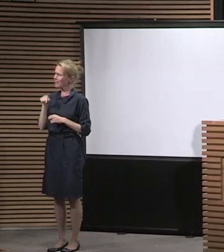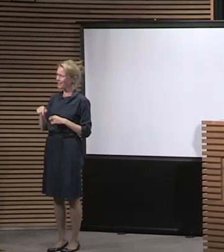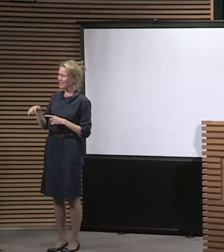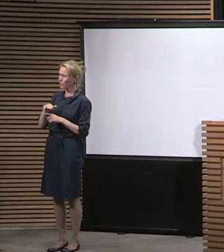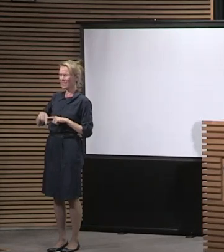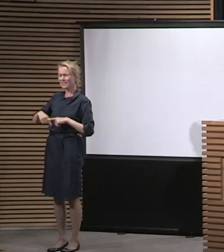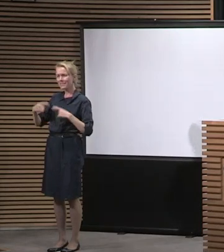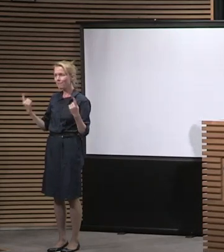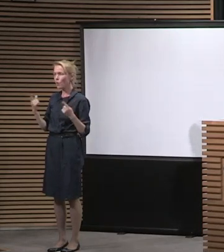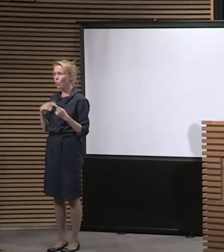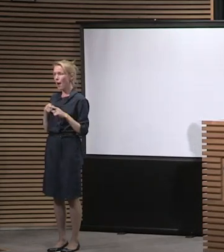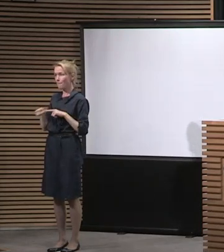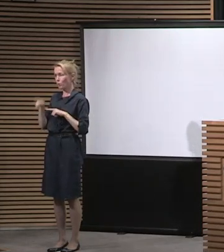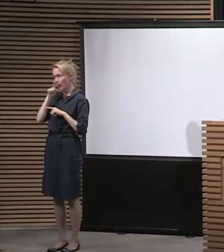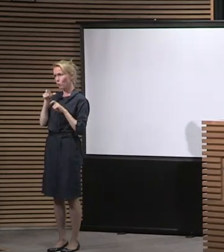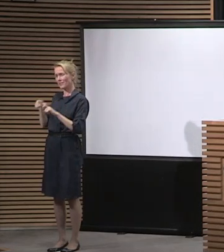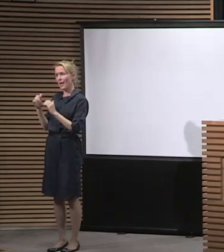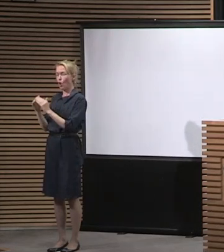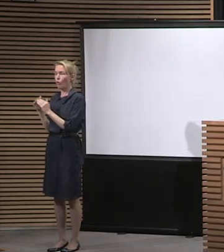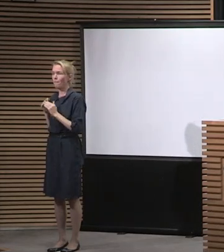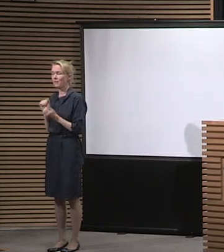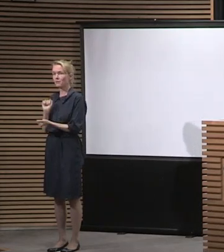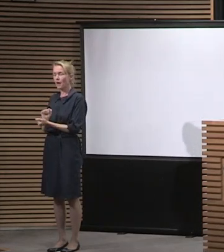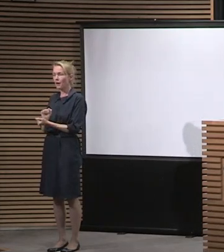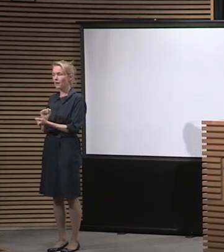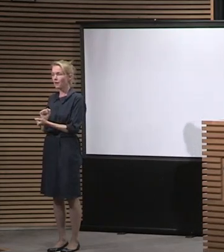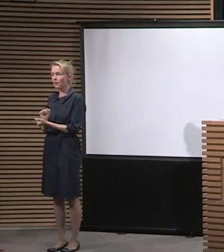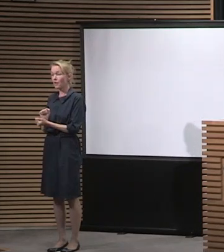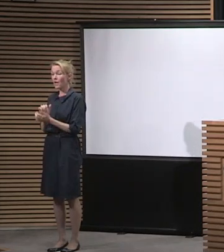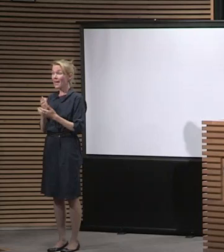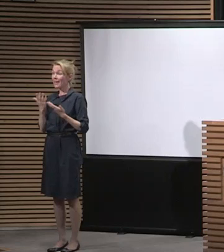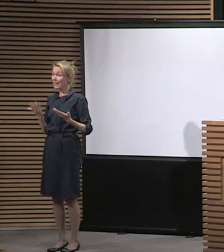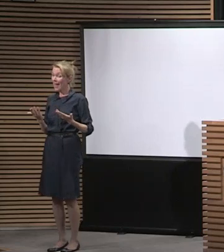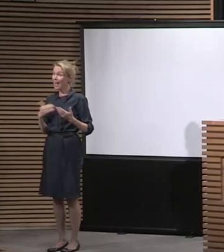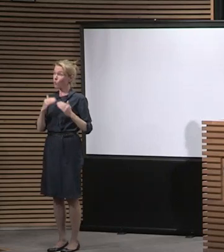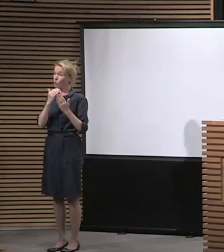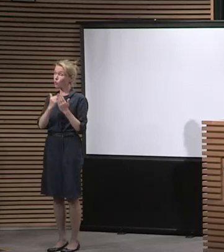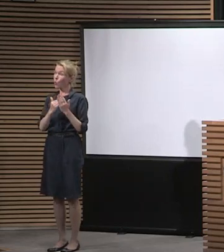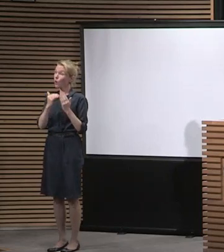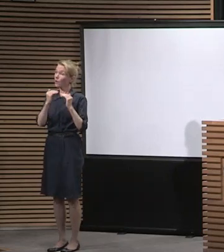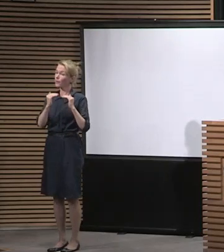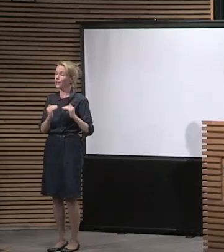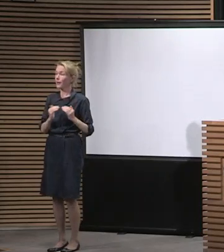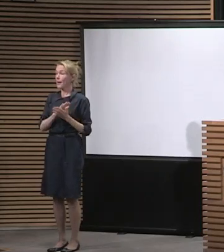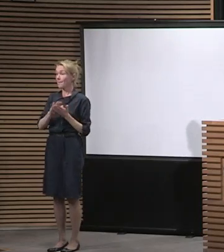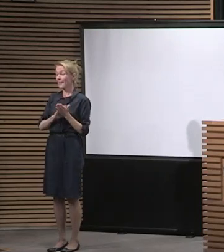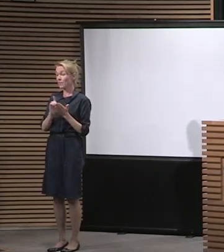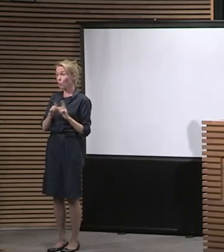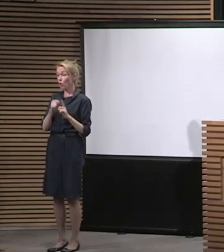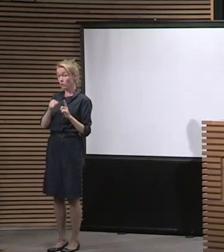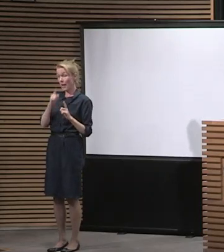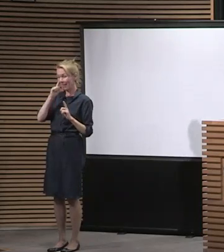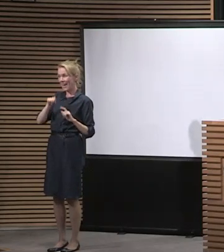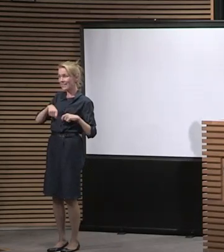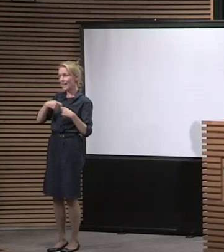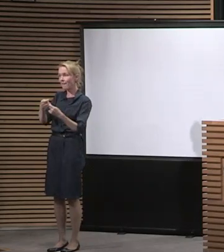confined to their homes. These measures will help people to access essentials such as food and medication, and will